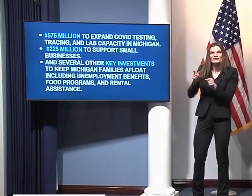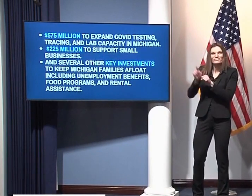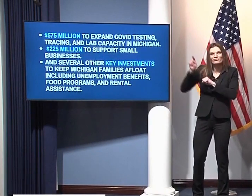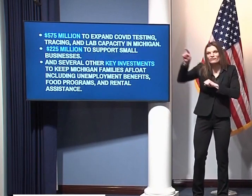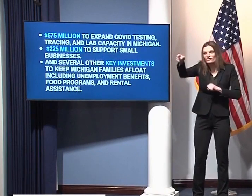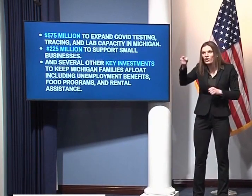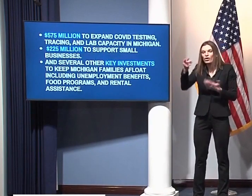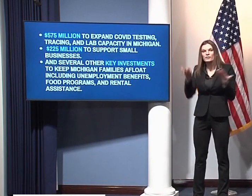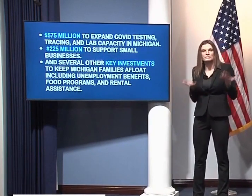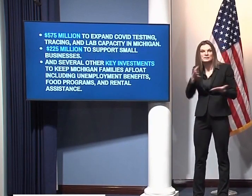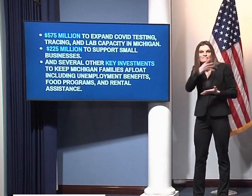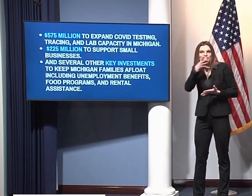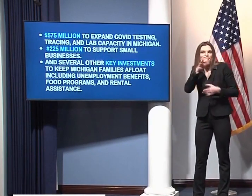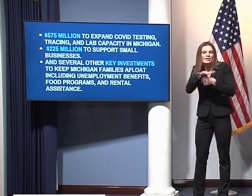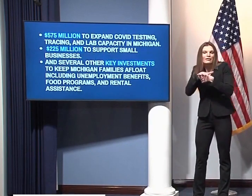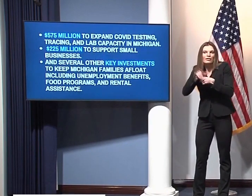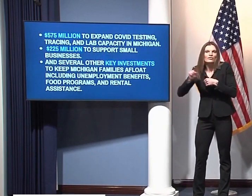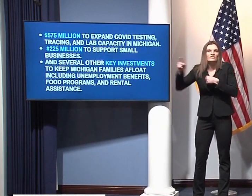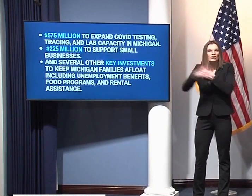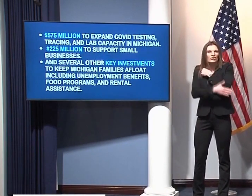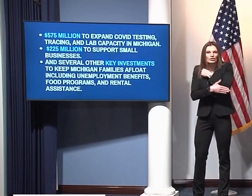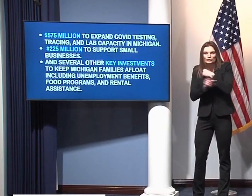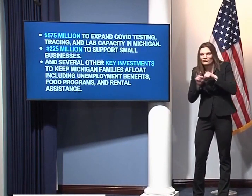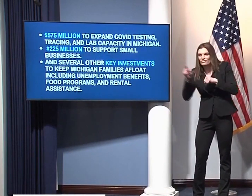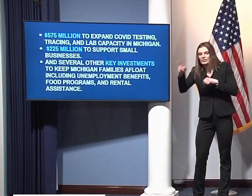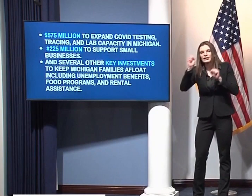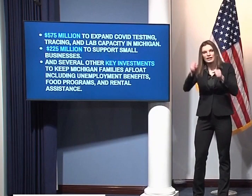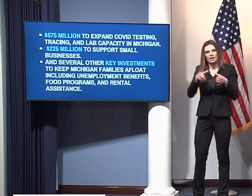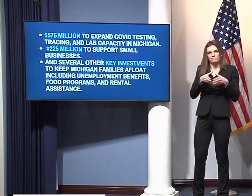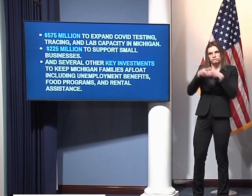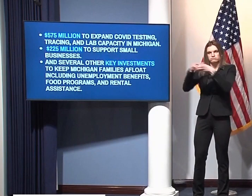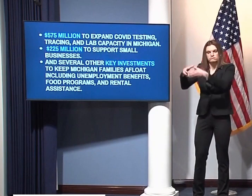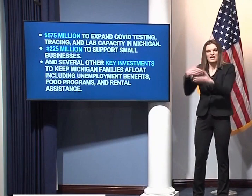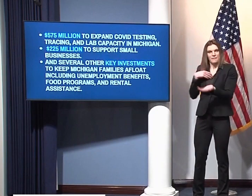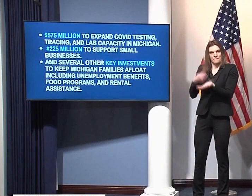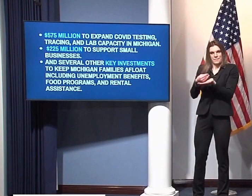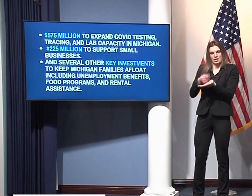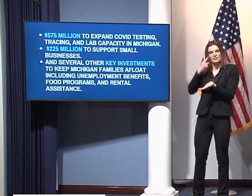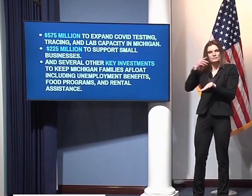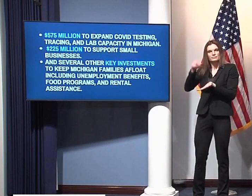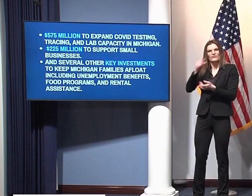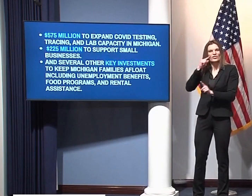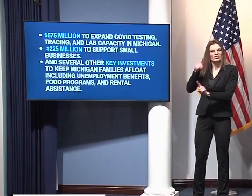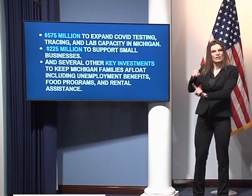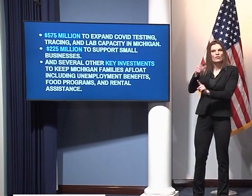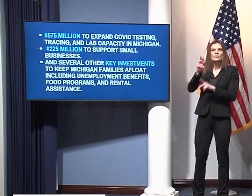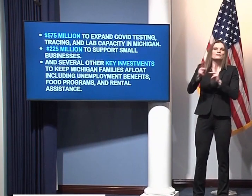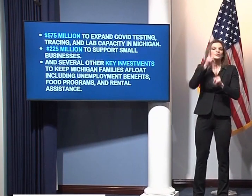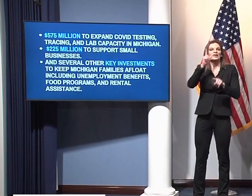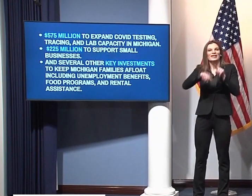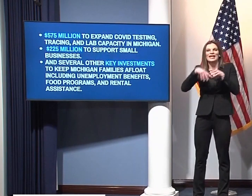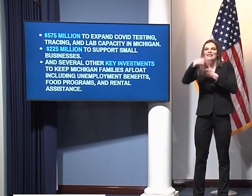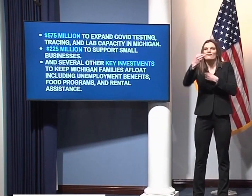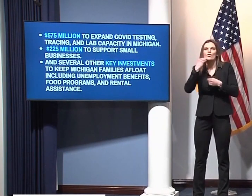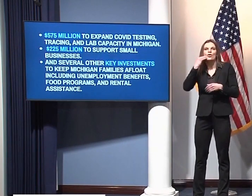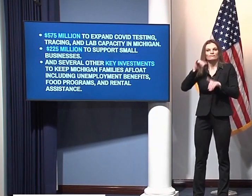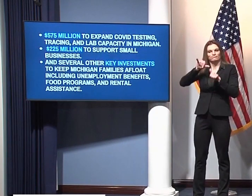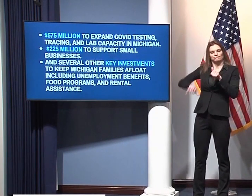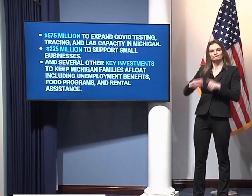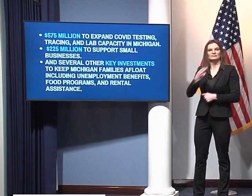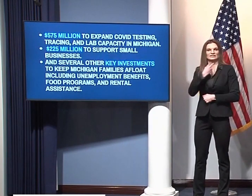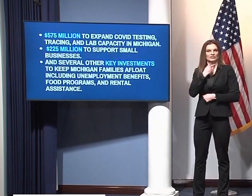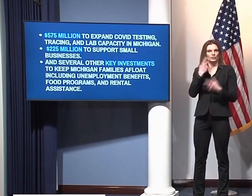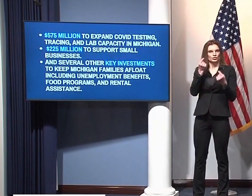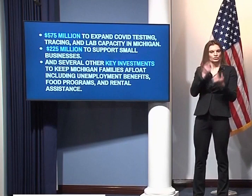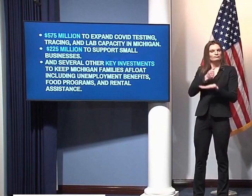are living in rural communities, people who are disabled, vulnerable, or homebound. This also gives us the ability